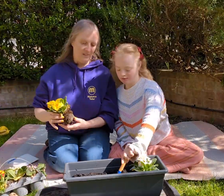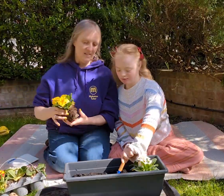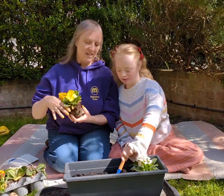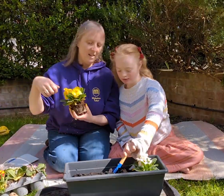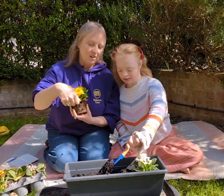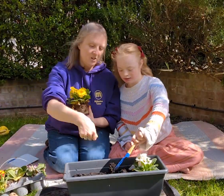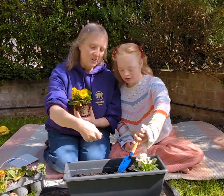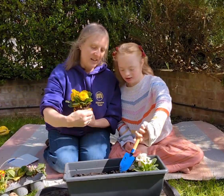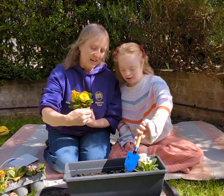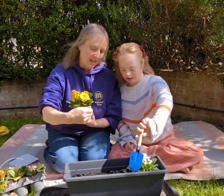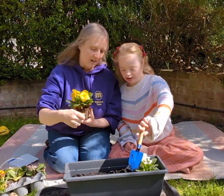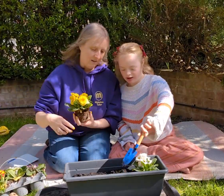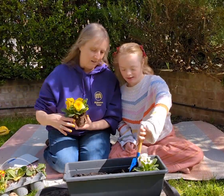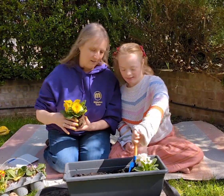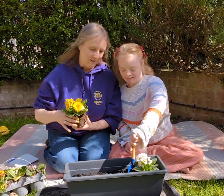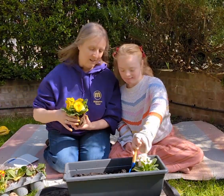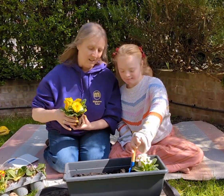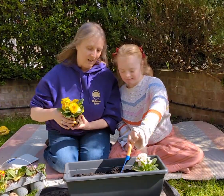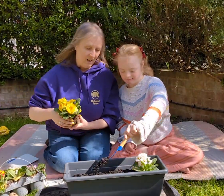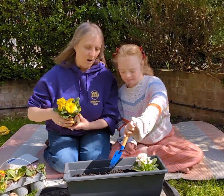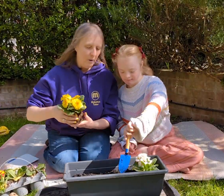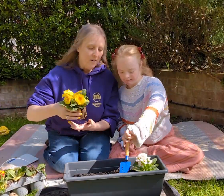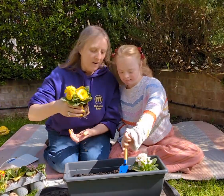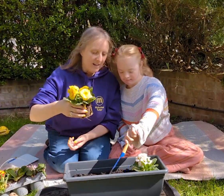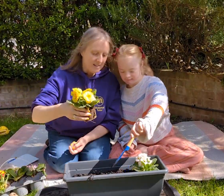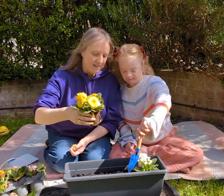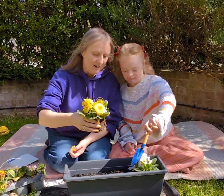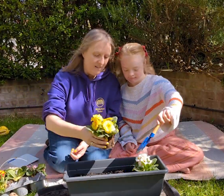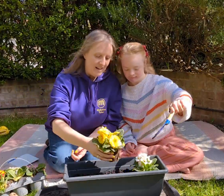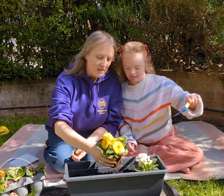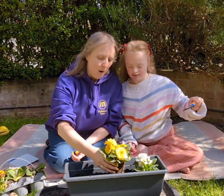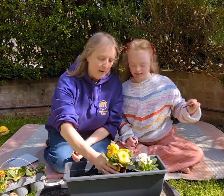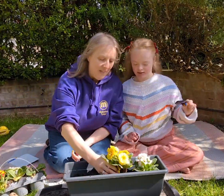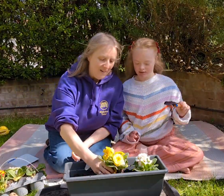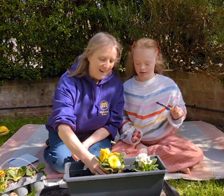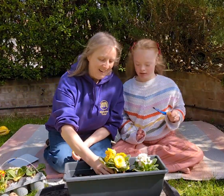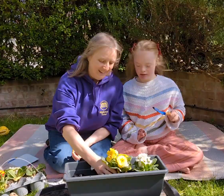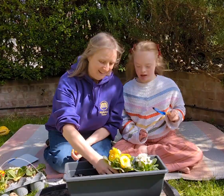So, dig? Oh, perfect. Lovely. Let's pop in that one.